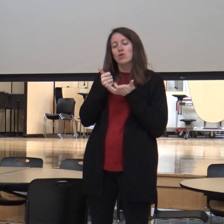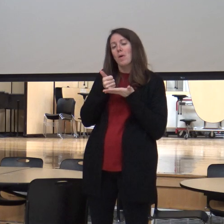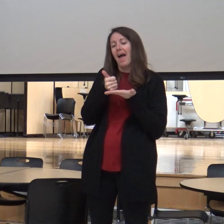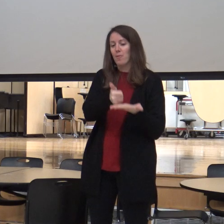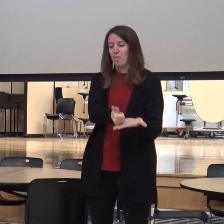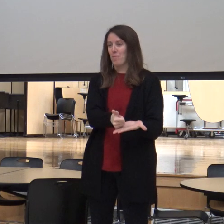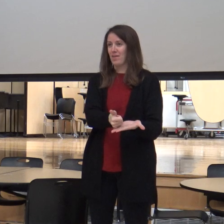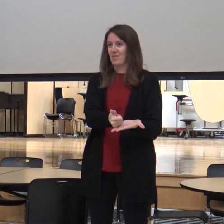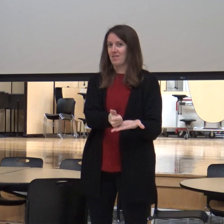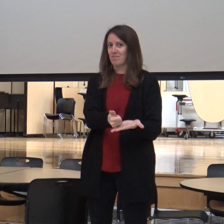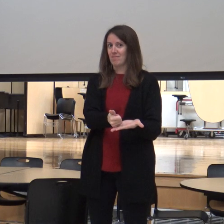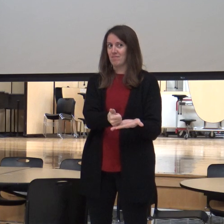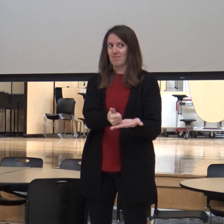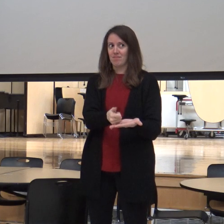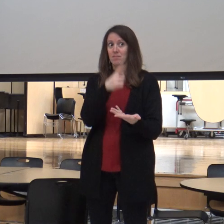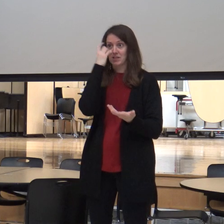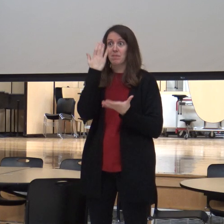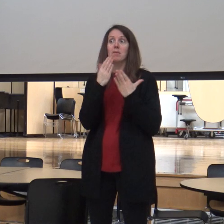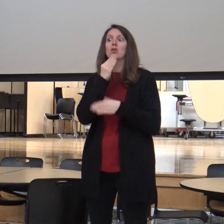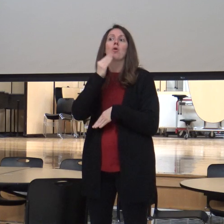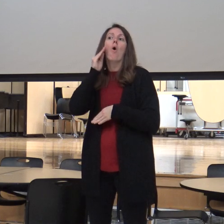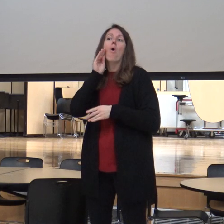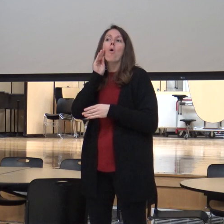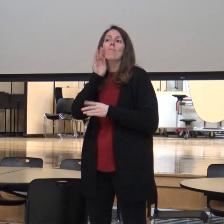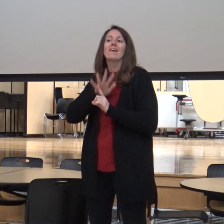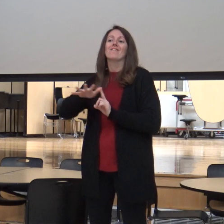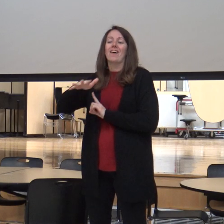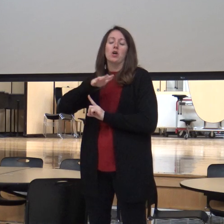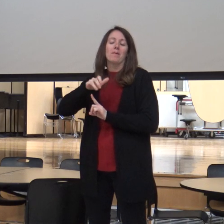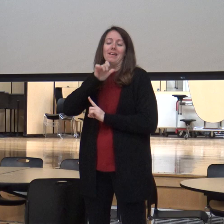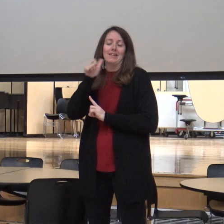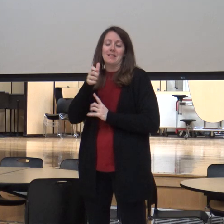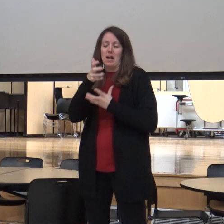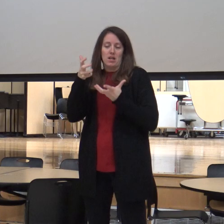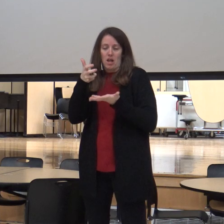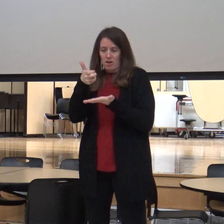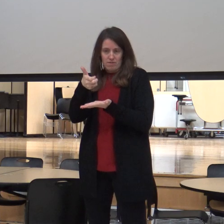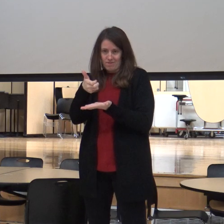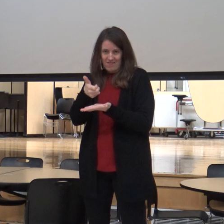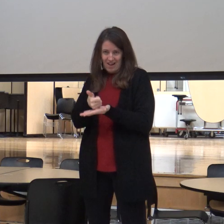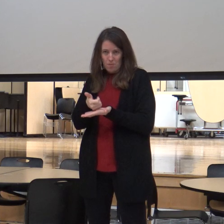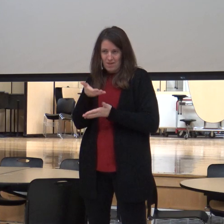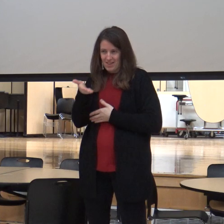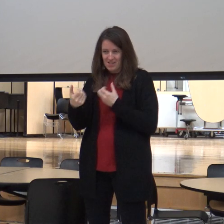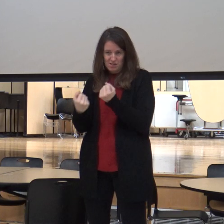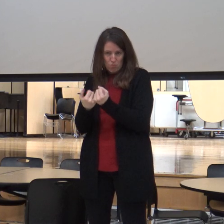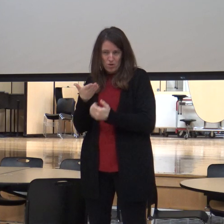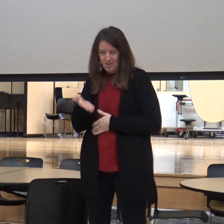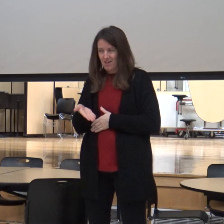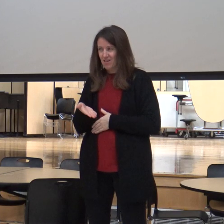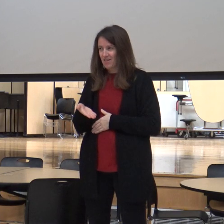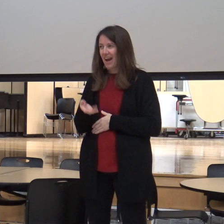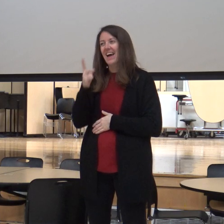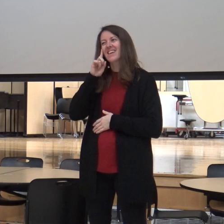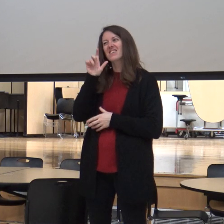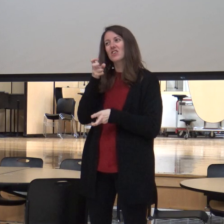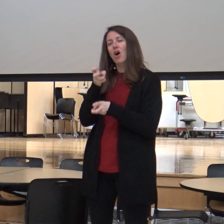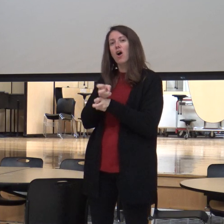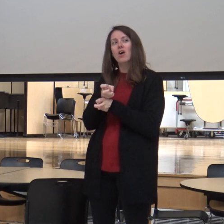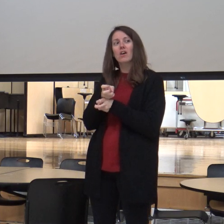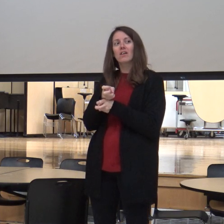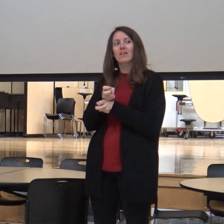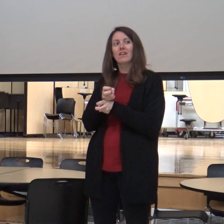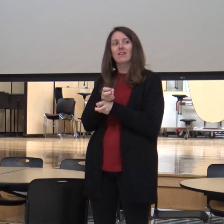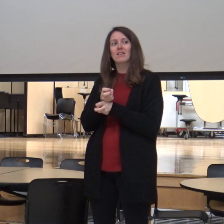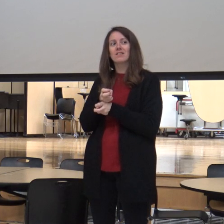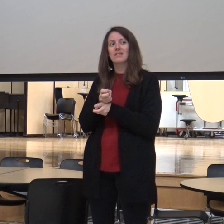help them. Yeah. They don't have a lot of help in their home environment, which would go mm-hmm. back to the parental guardian or whatever. But you know, that yeah. I think that's hard because if we can't instill hope